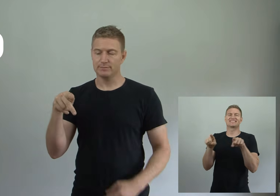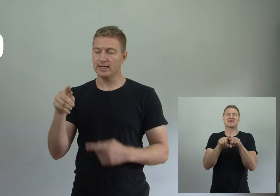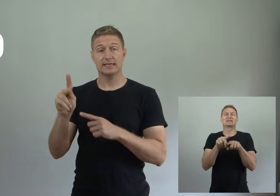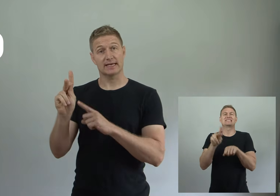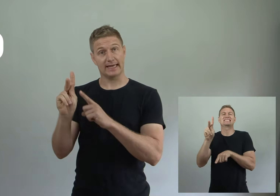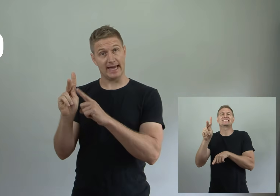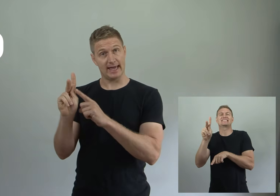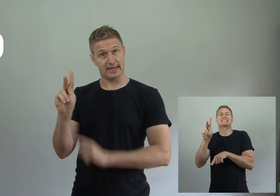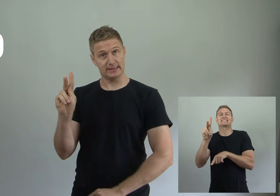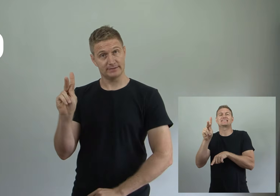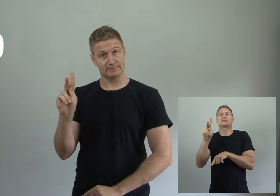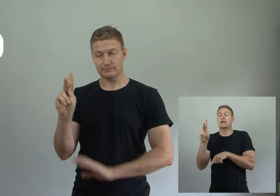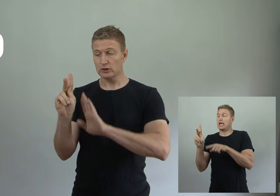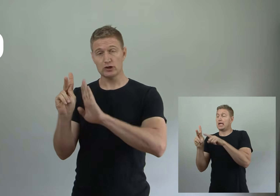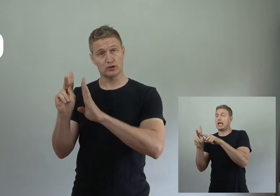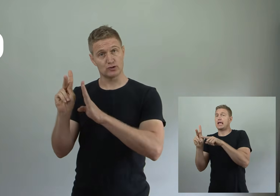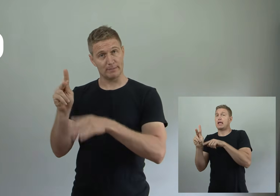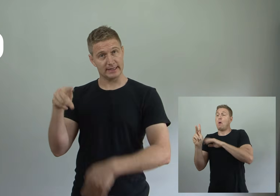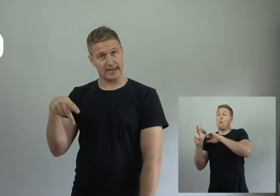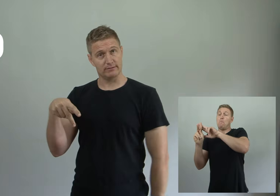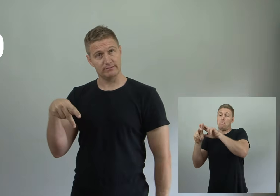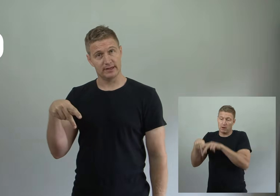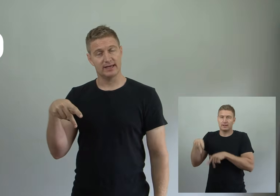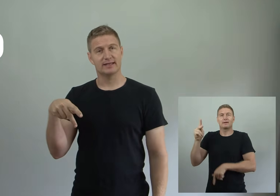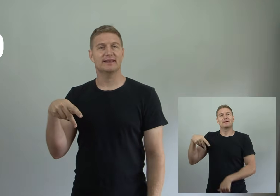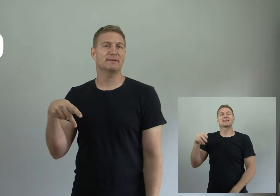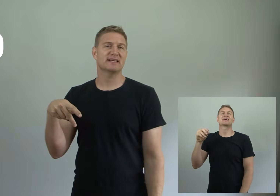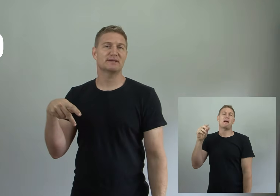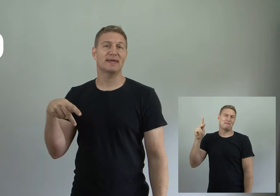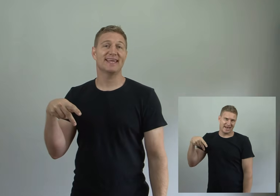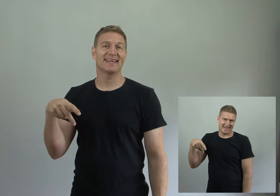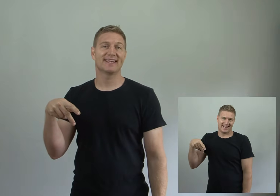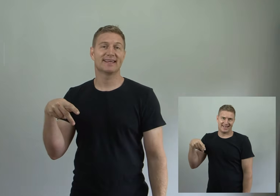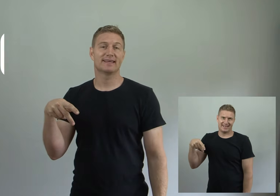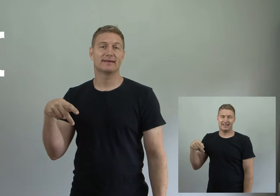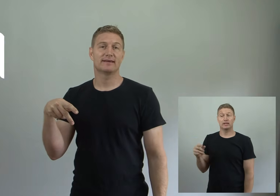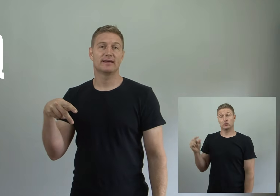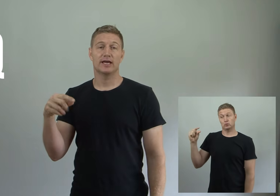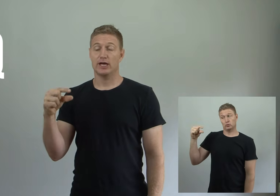P is the K hand dropping down, and that makes it a P.